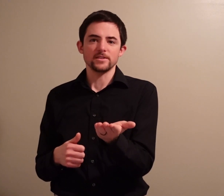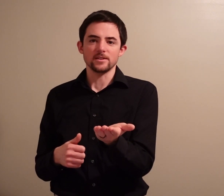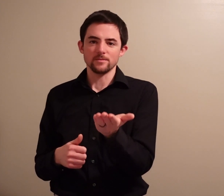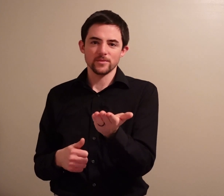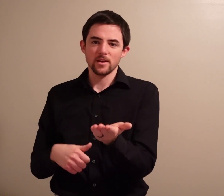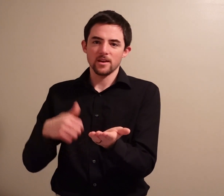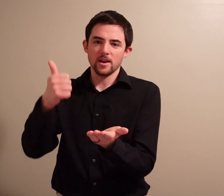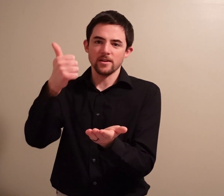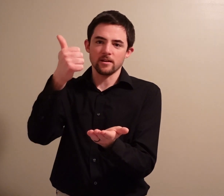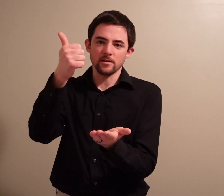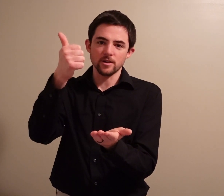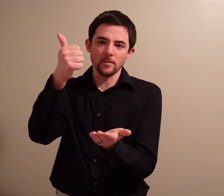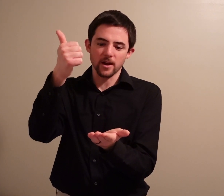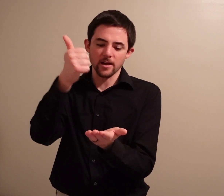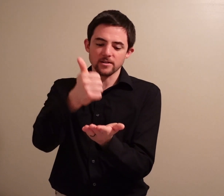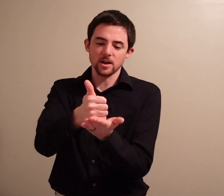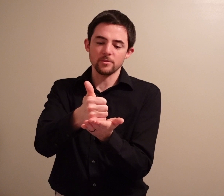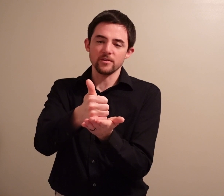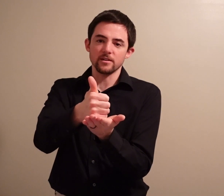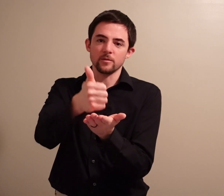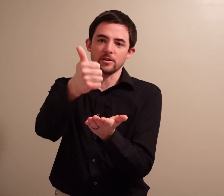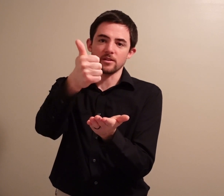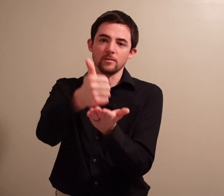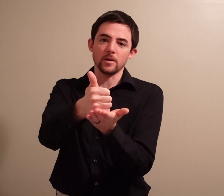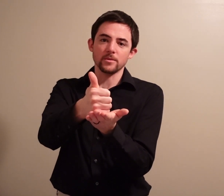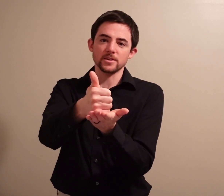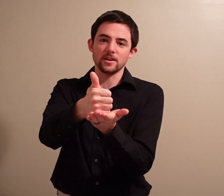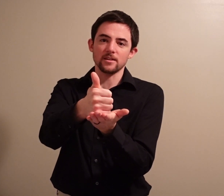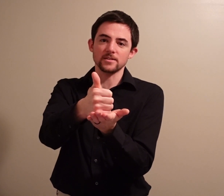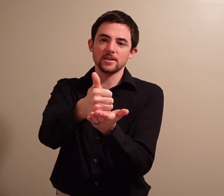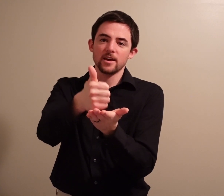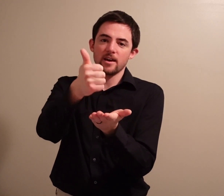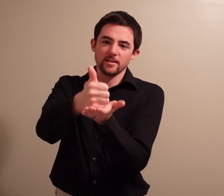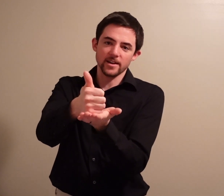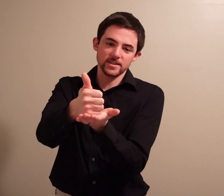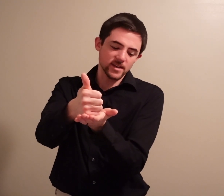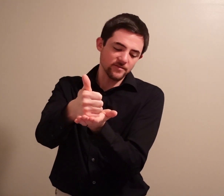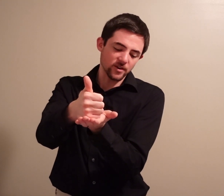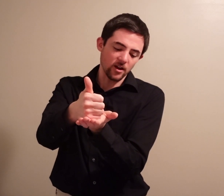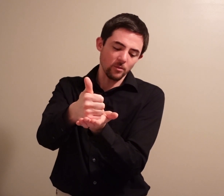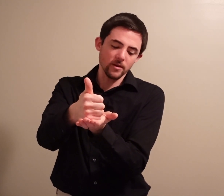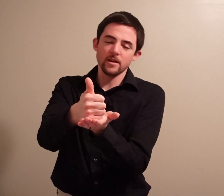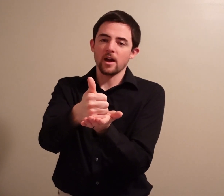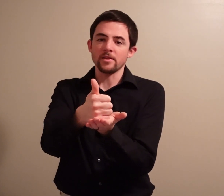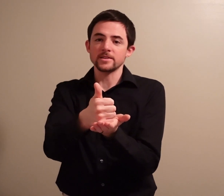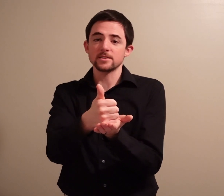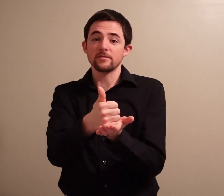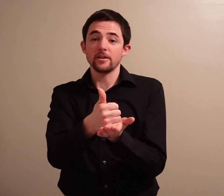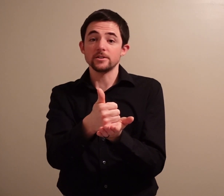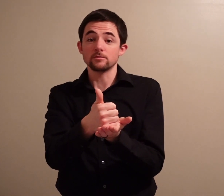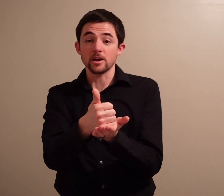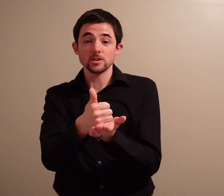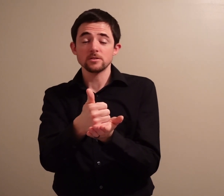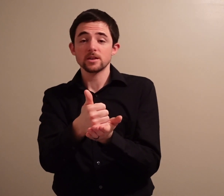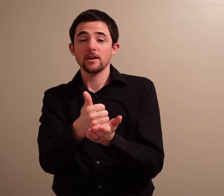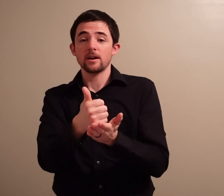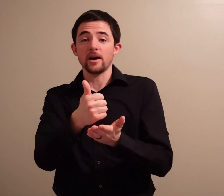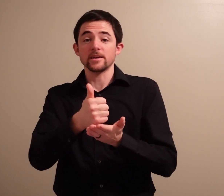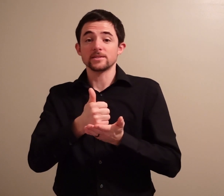up, and your dominant hand on top of it with the thumb up, just like this. That's the sign for help. And this is a very directional sign. I can say,